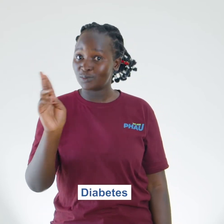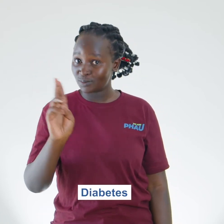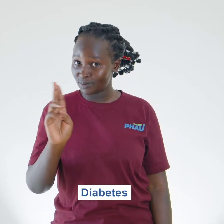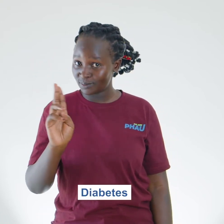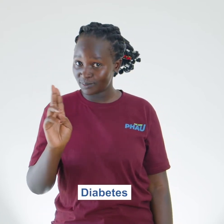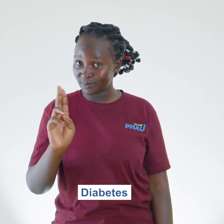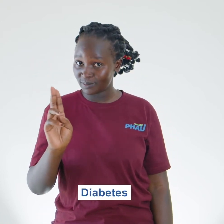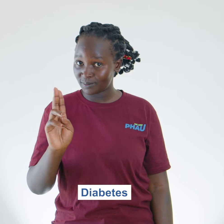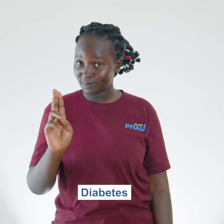Diabetes.